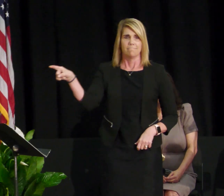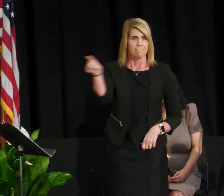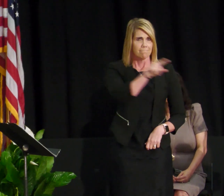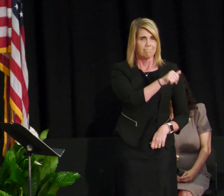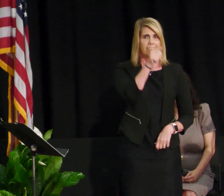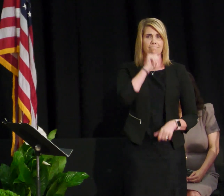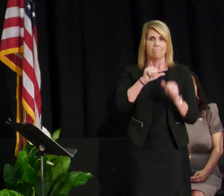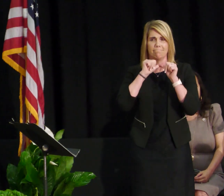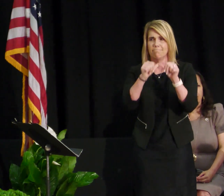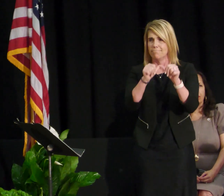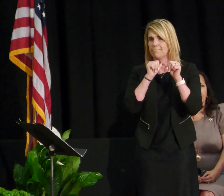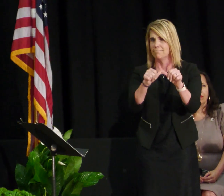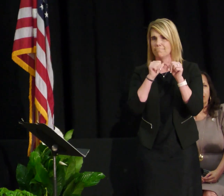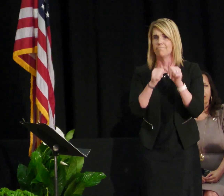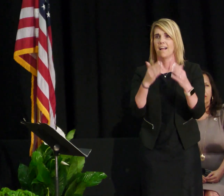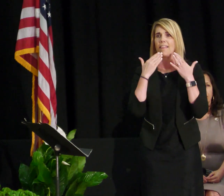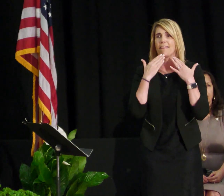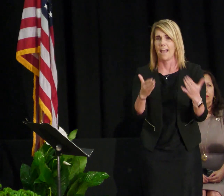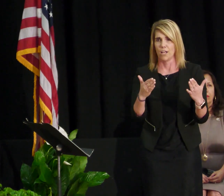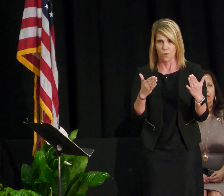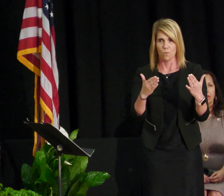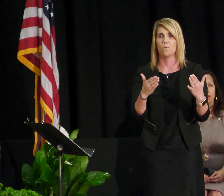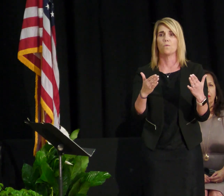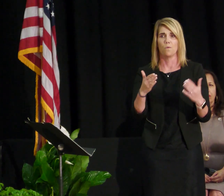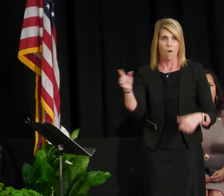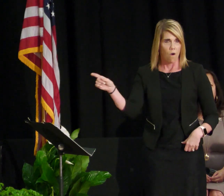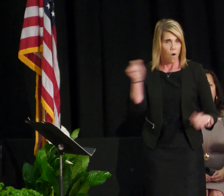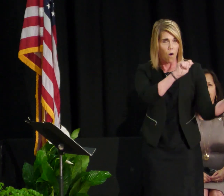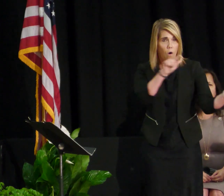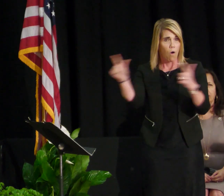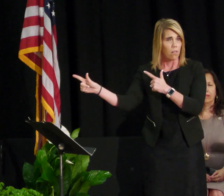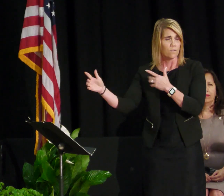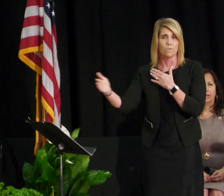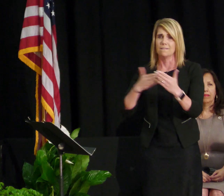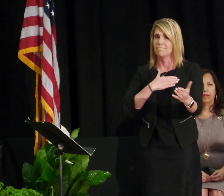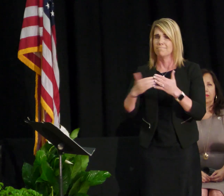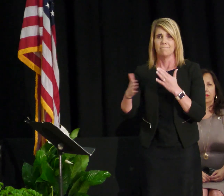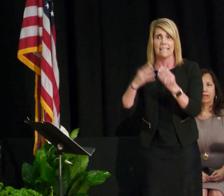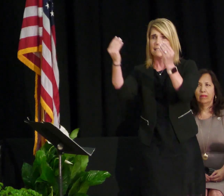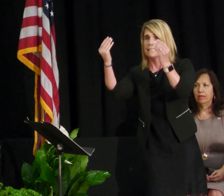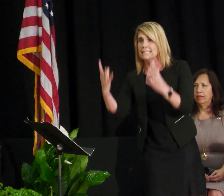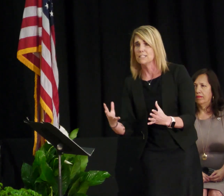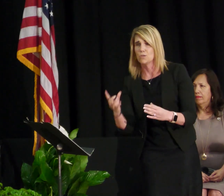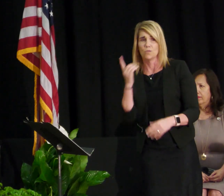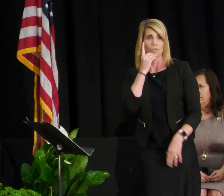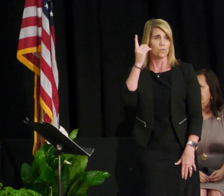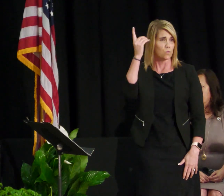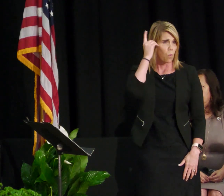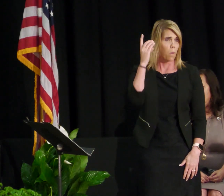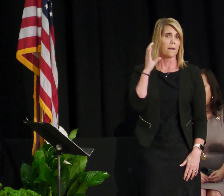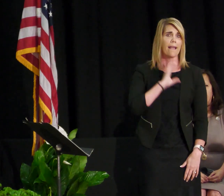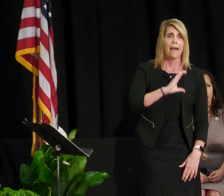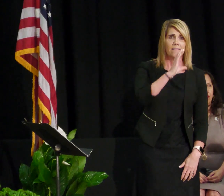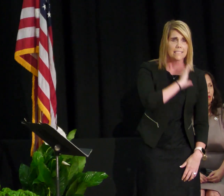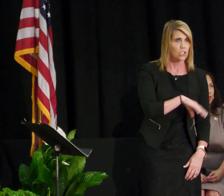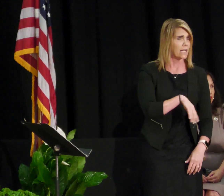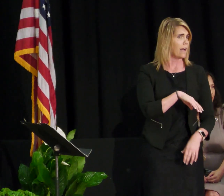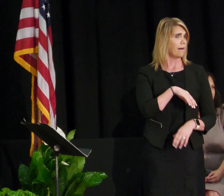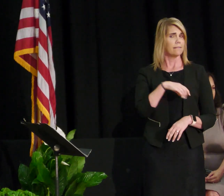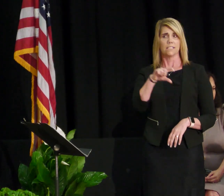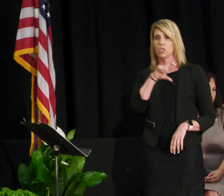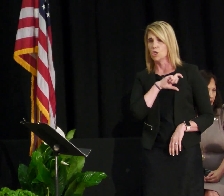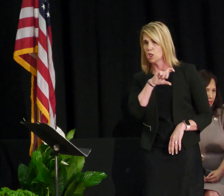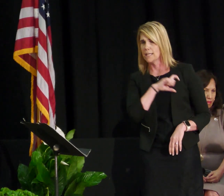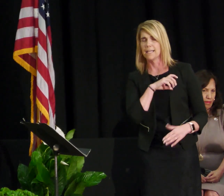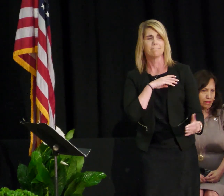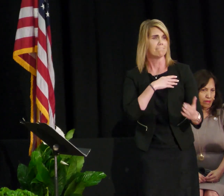challenges. You all have persevered. I thank you for that. Thank you to all of you. It doesn't matter. Teachers. Dorm.